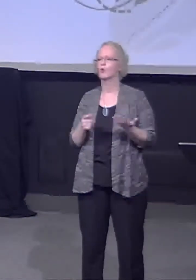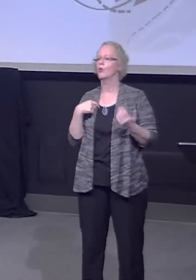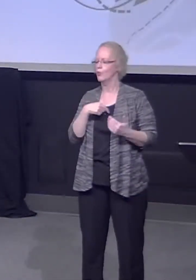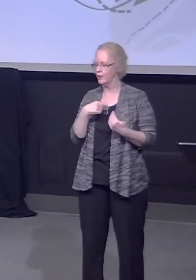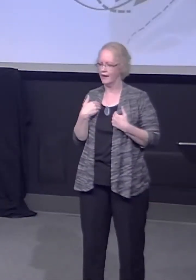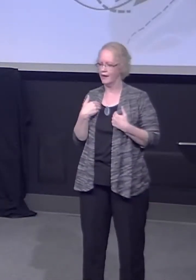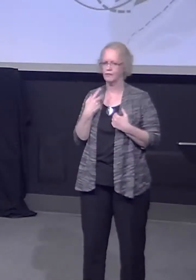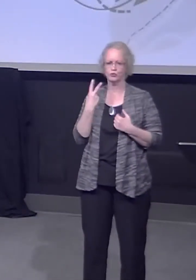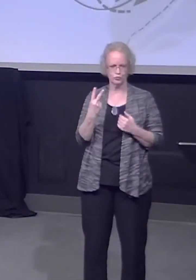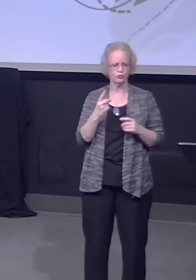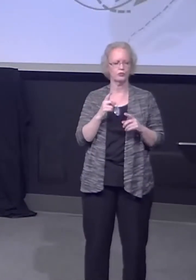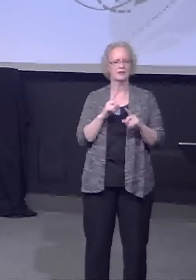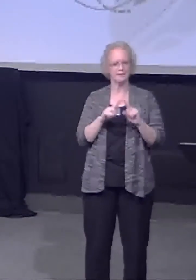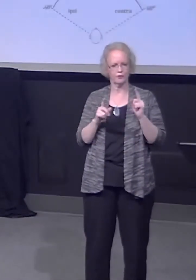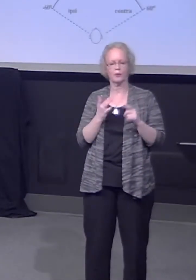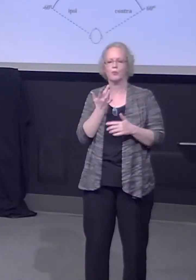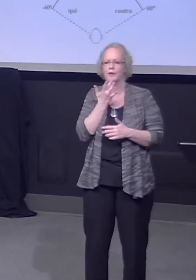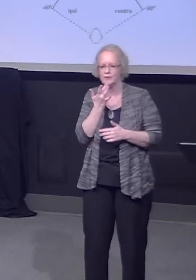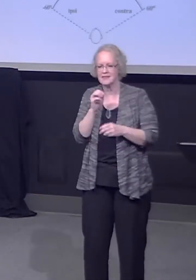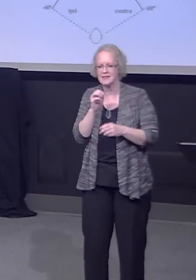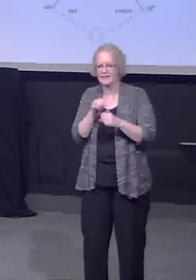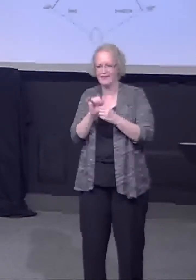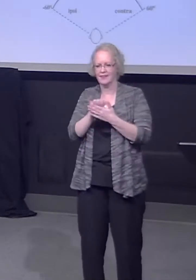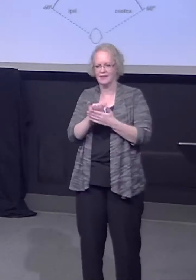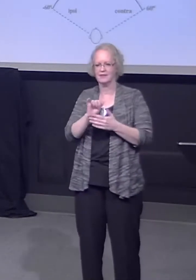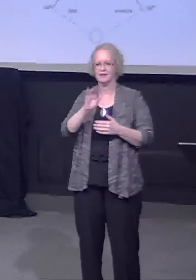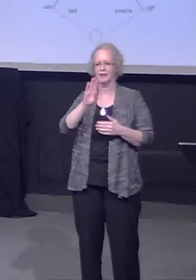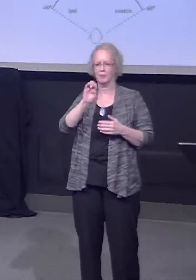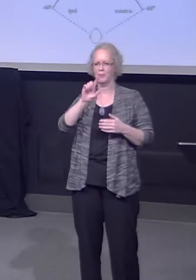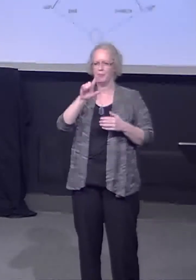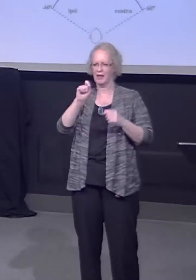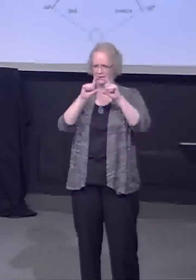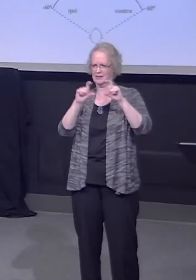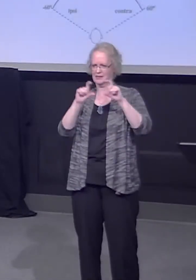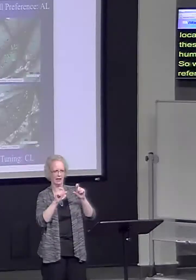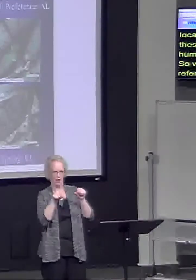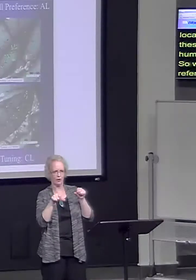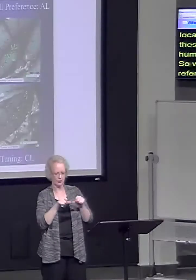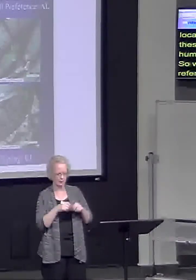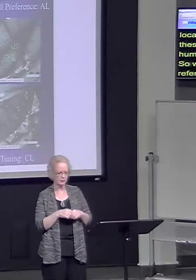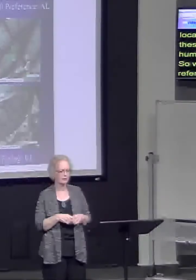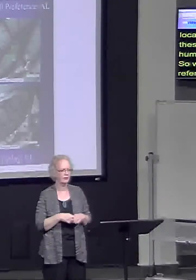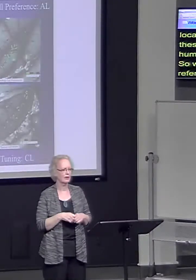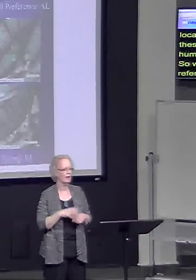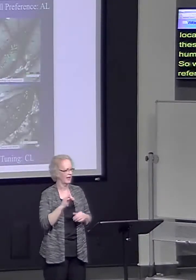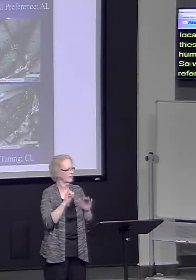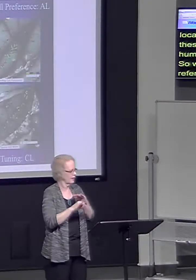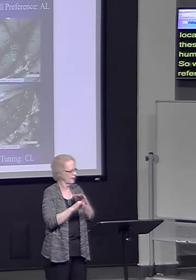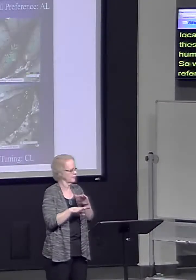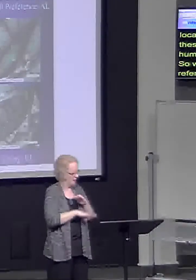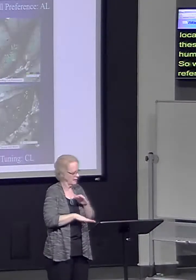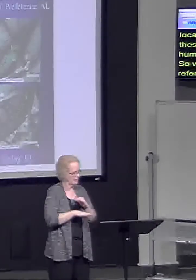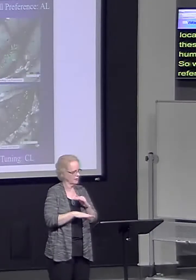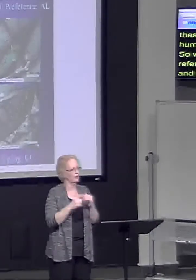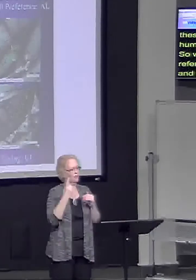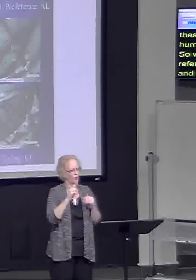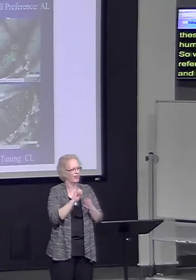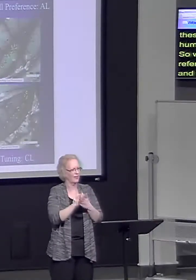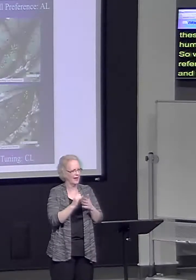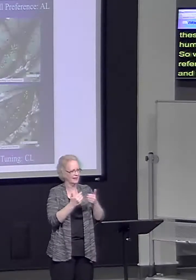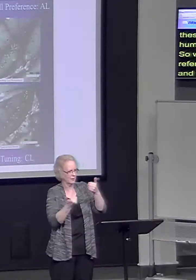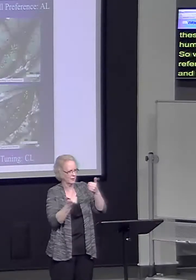preferences in these belt areas, and they are sort of the basis for this segregated stream system that I showed